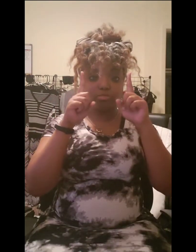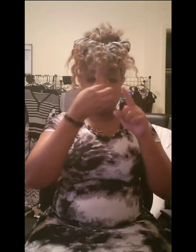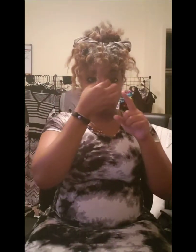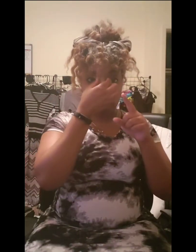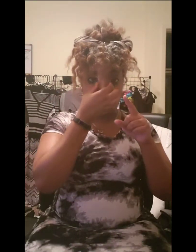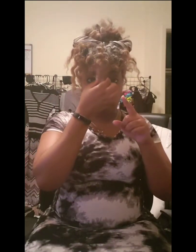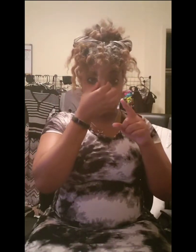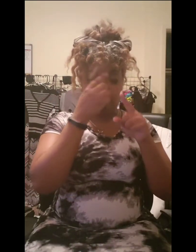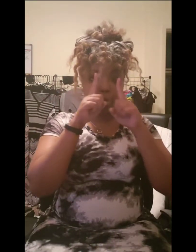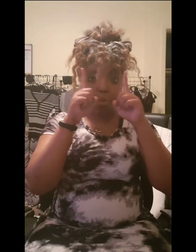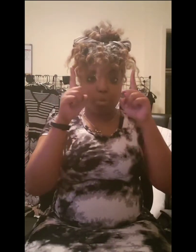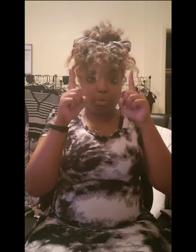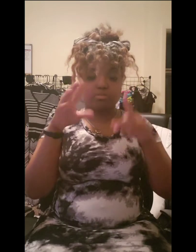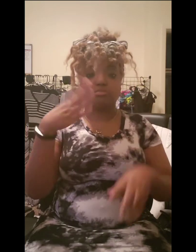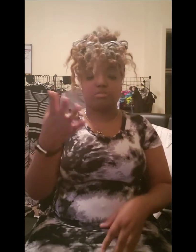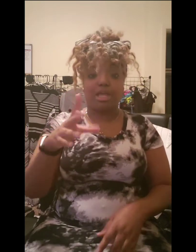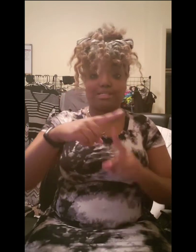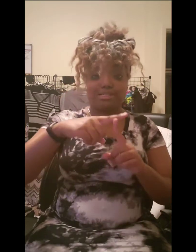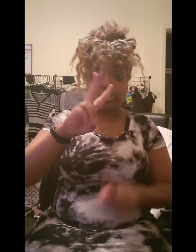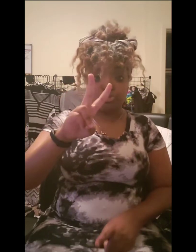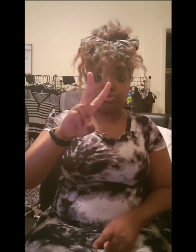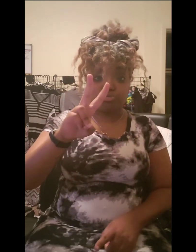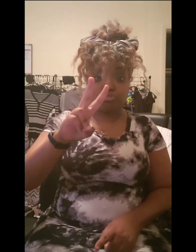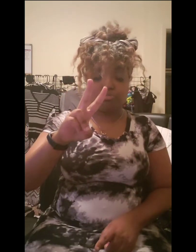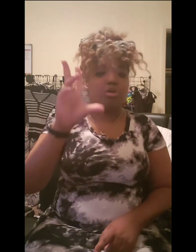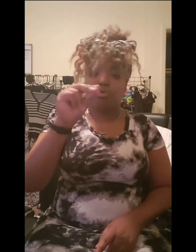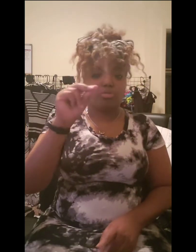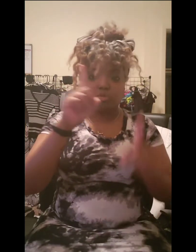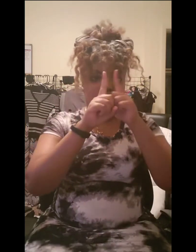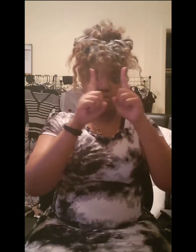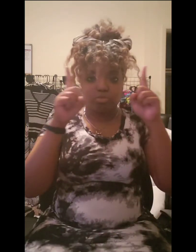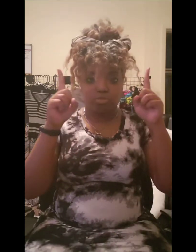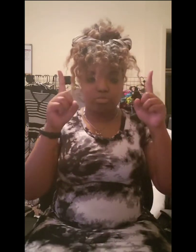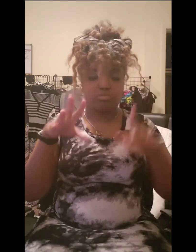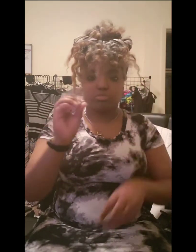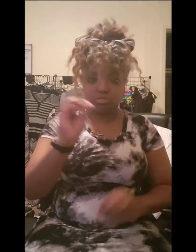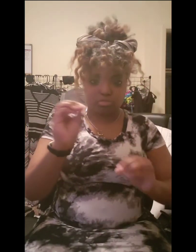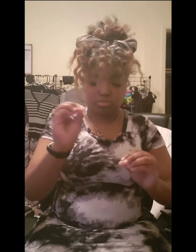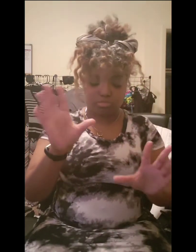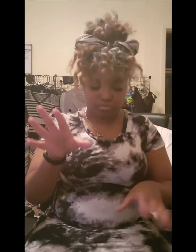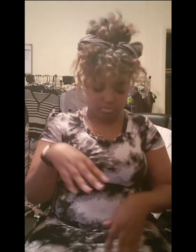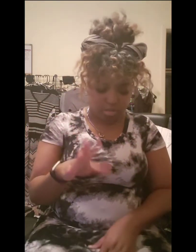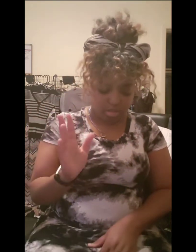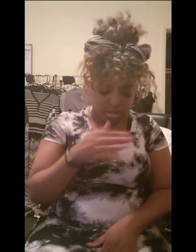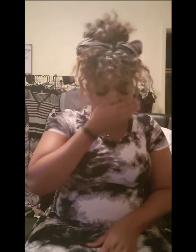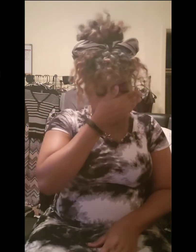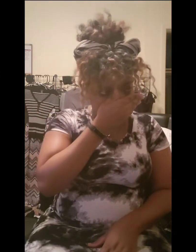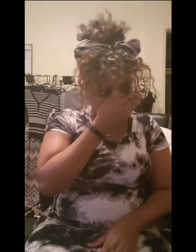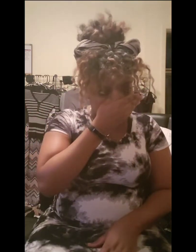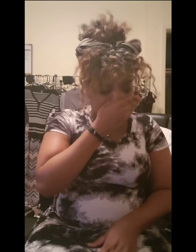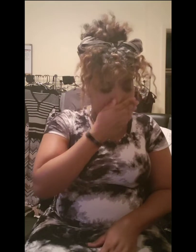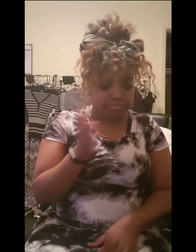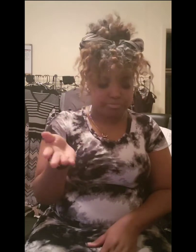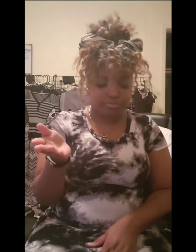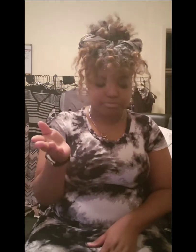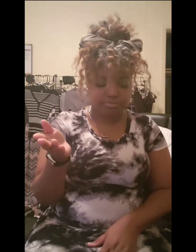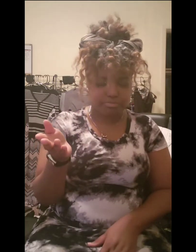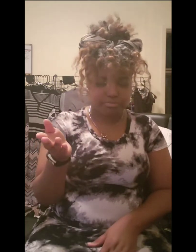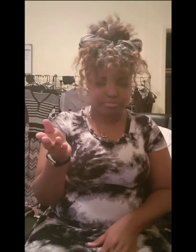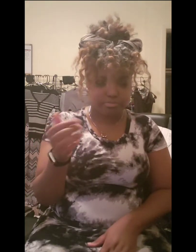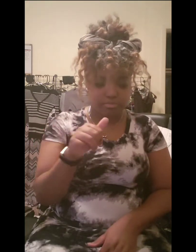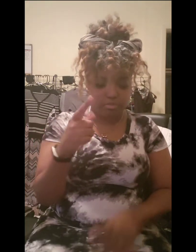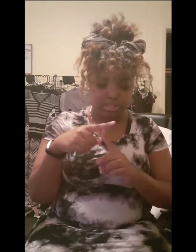for a normal person. Now, a person with type 2 would have all the symptoms of type 1 except their eyes are